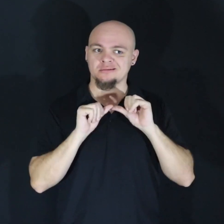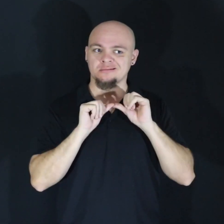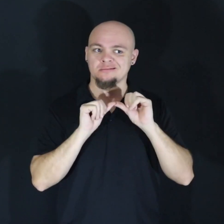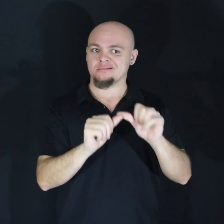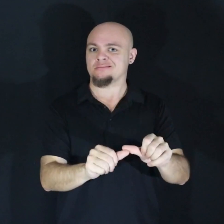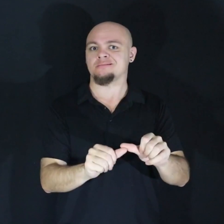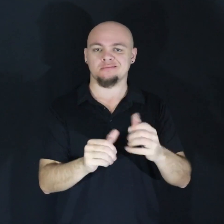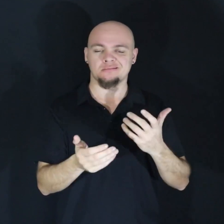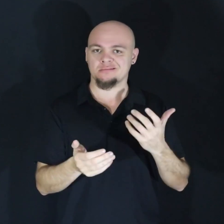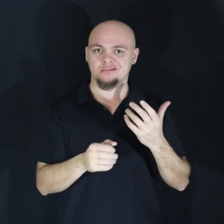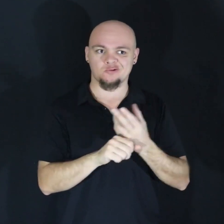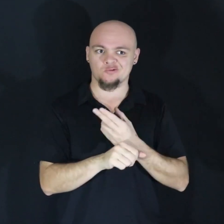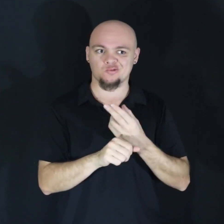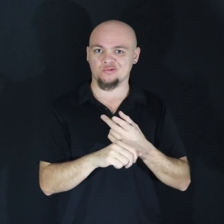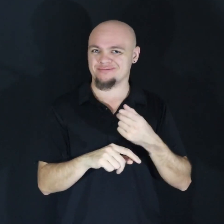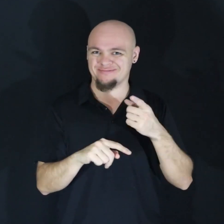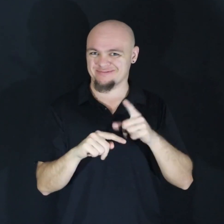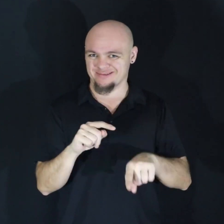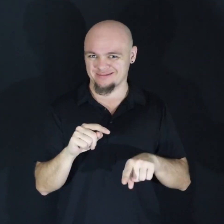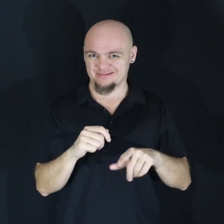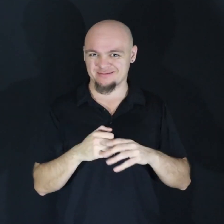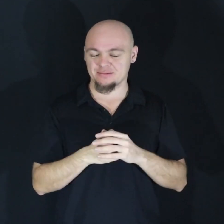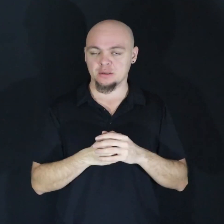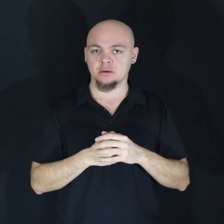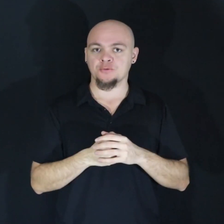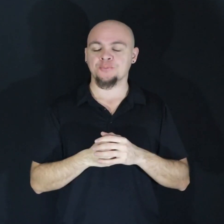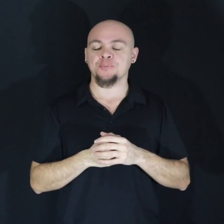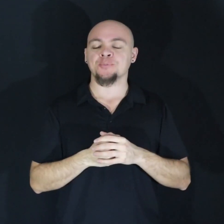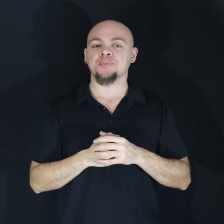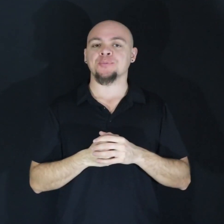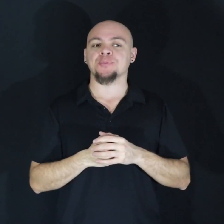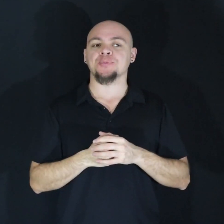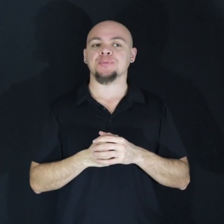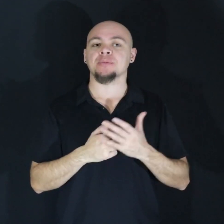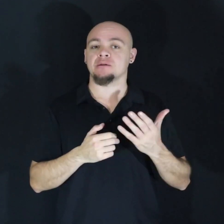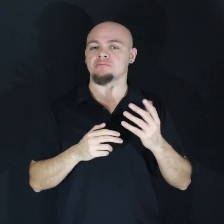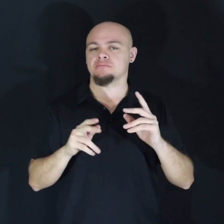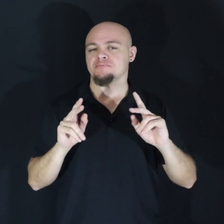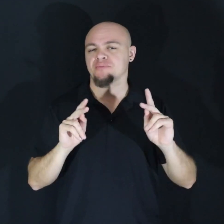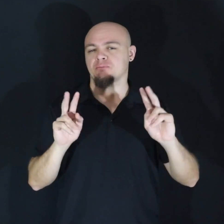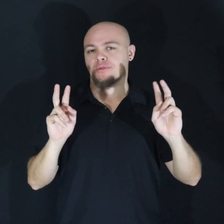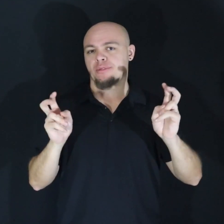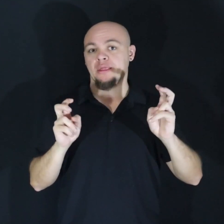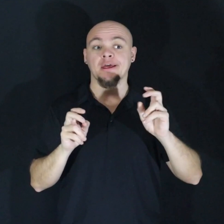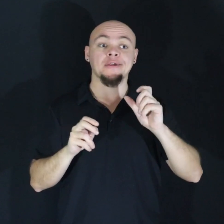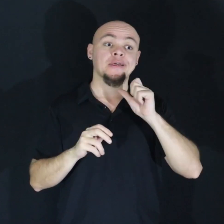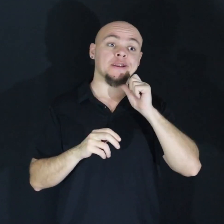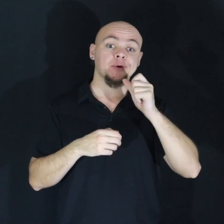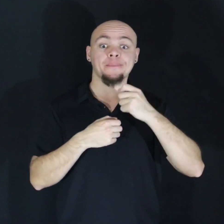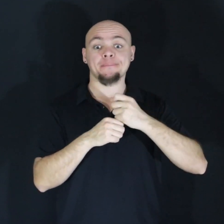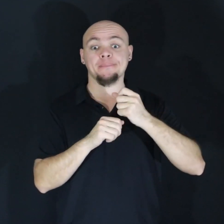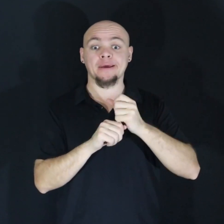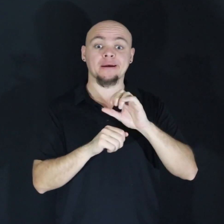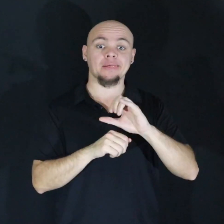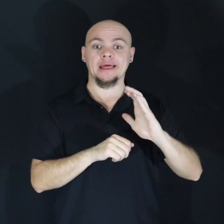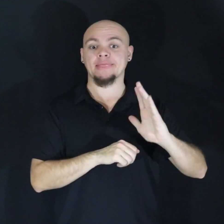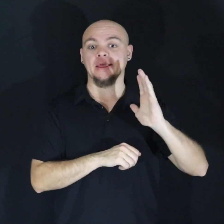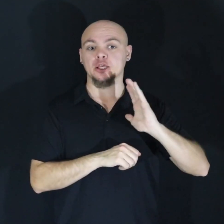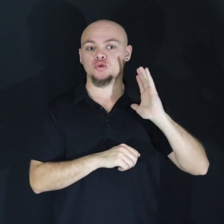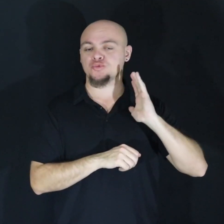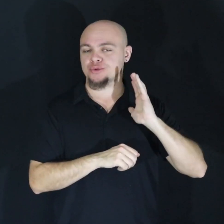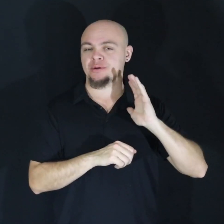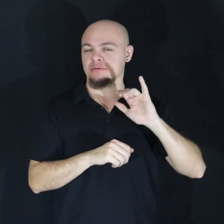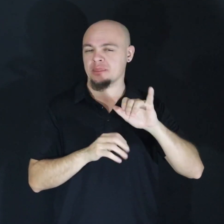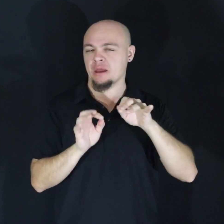the decades of use. There's a reason why they say they don't make them like they used to, and that